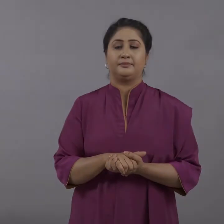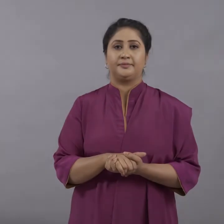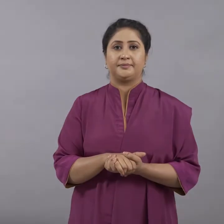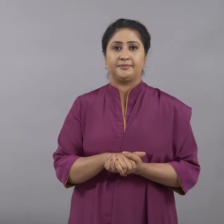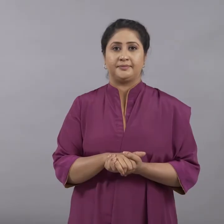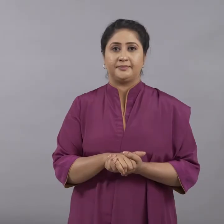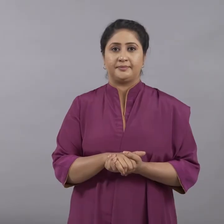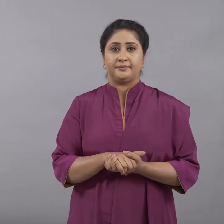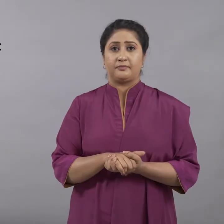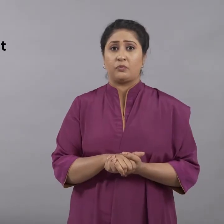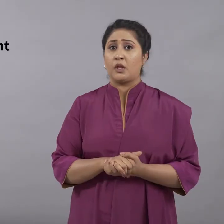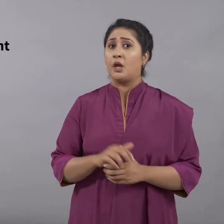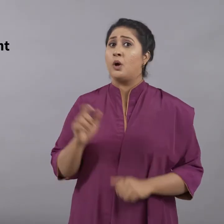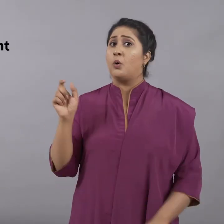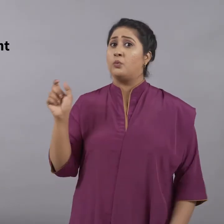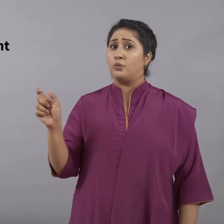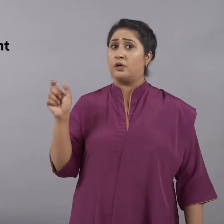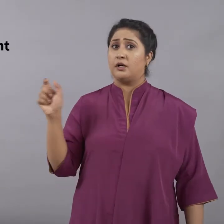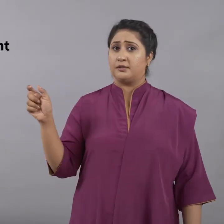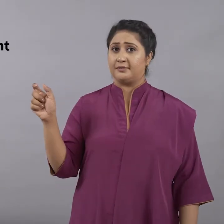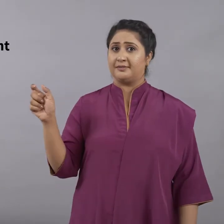Urdu Reading Assessment, Words.